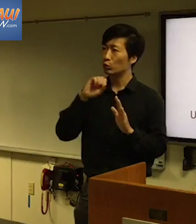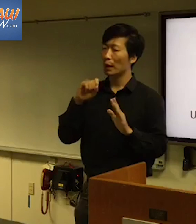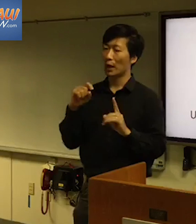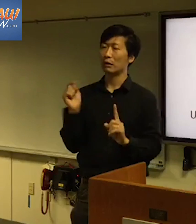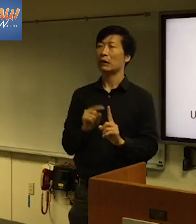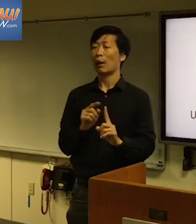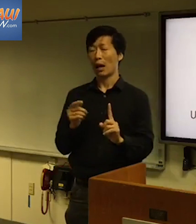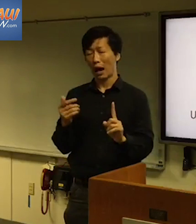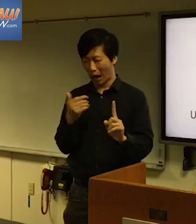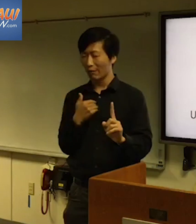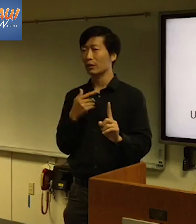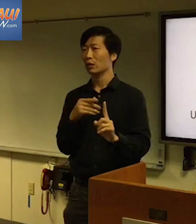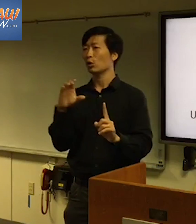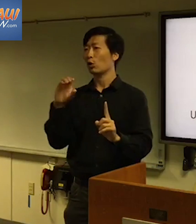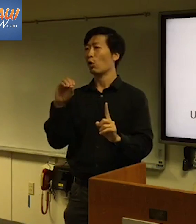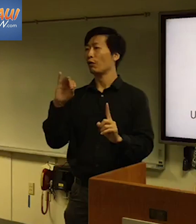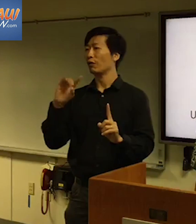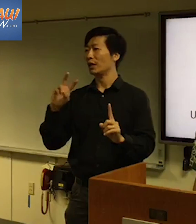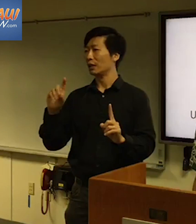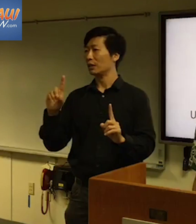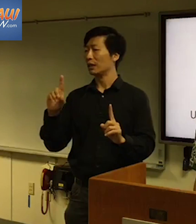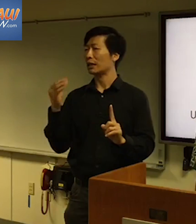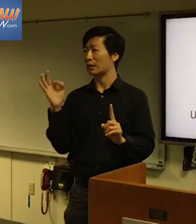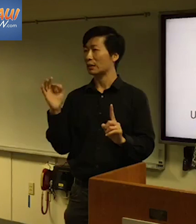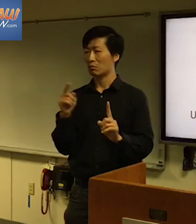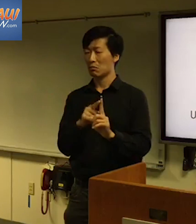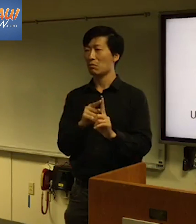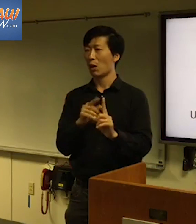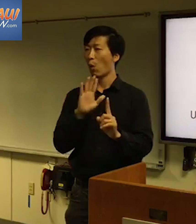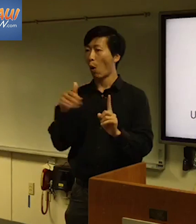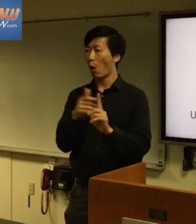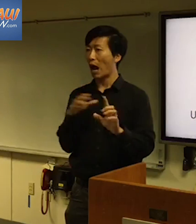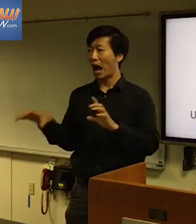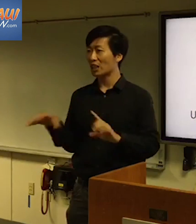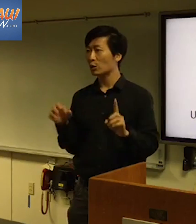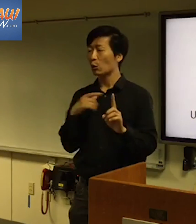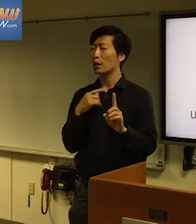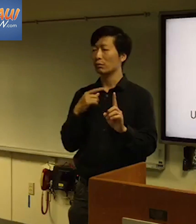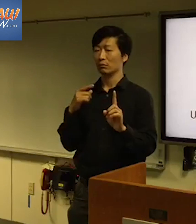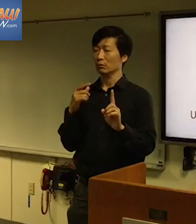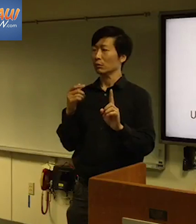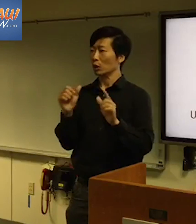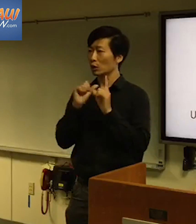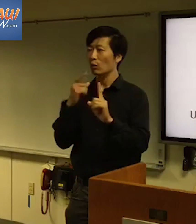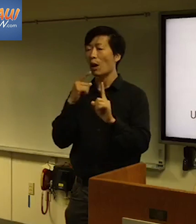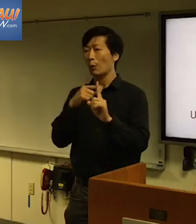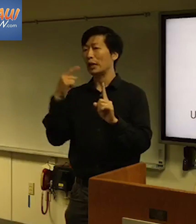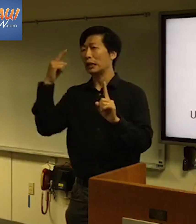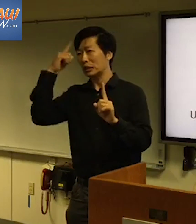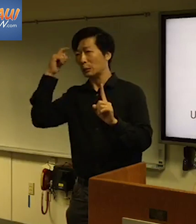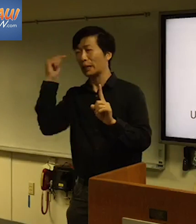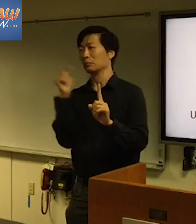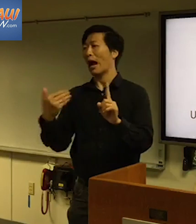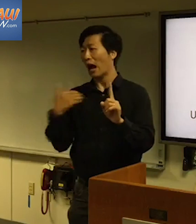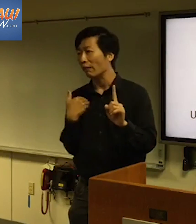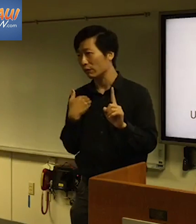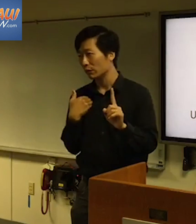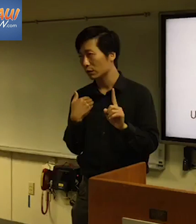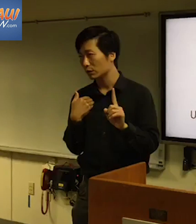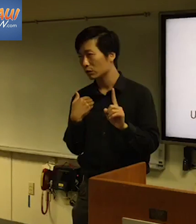As I said, based on the information we have so far, we are not aware that this person had close contact with anyone since becoming